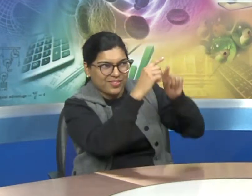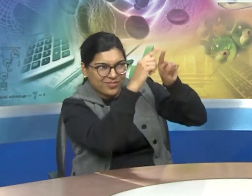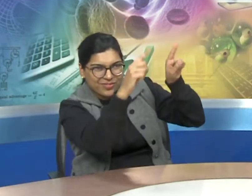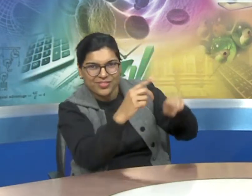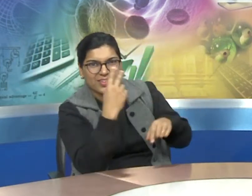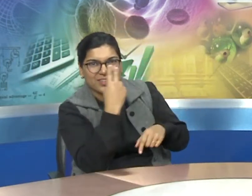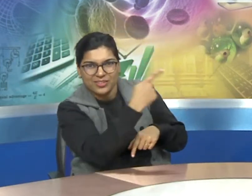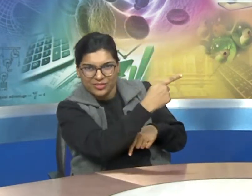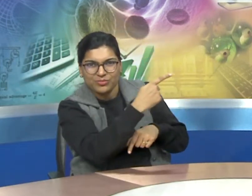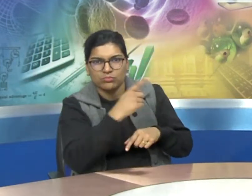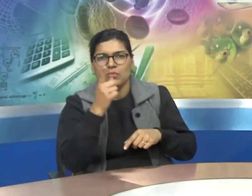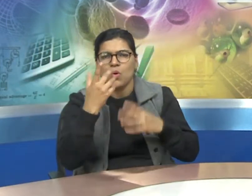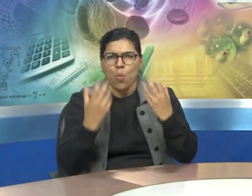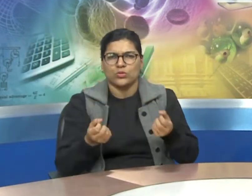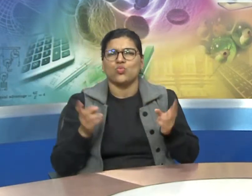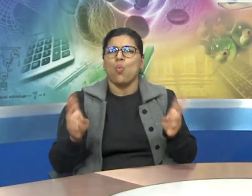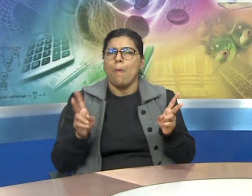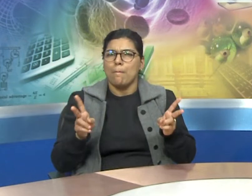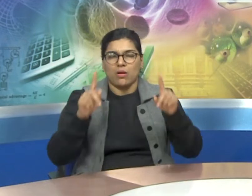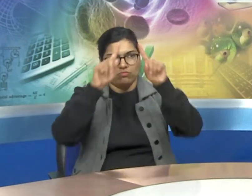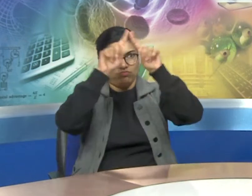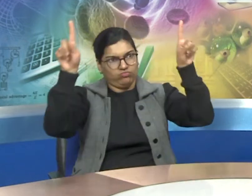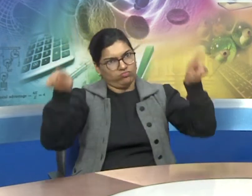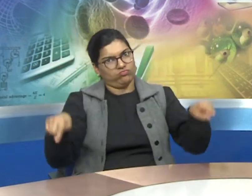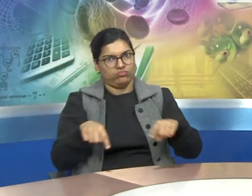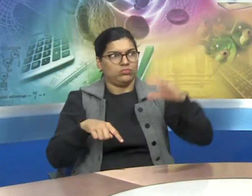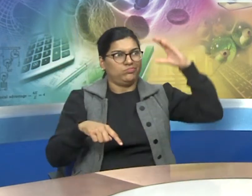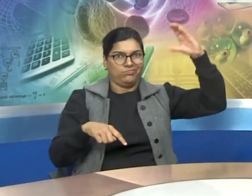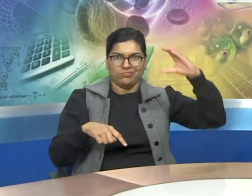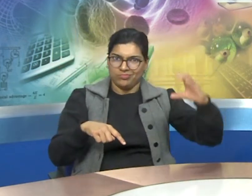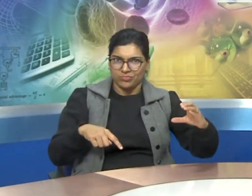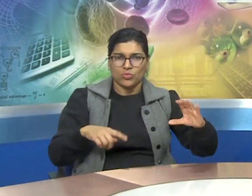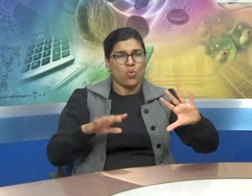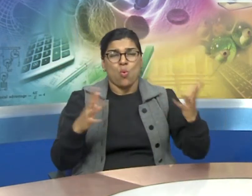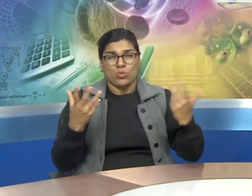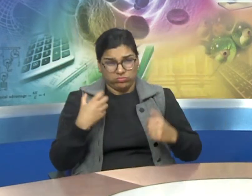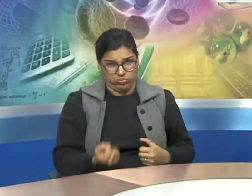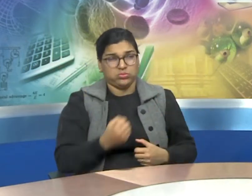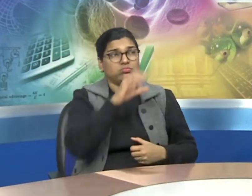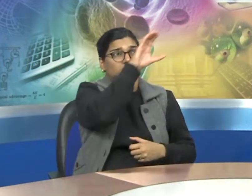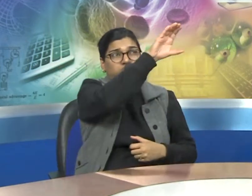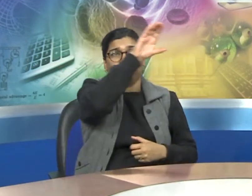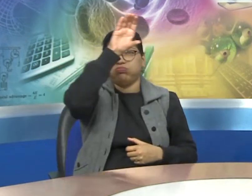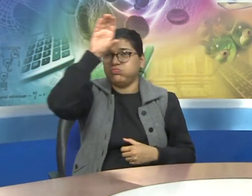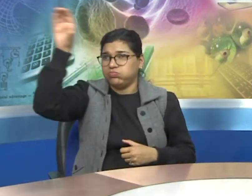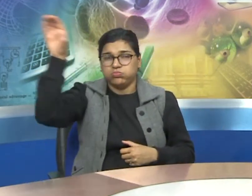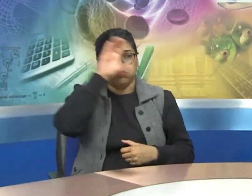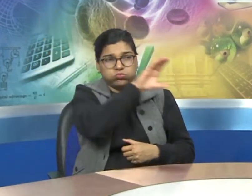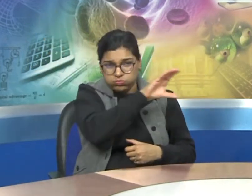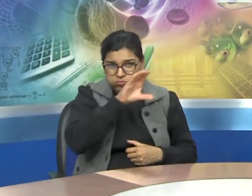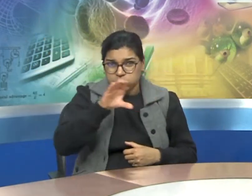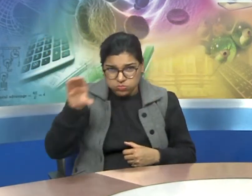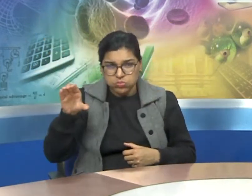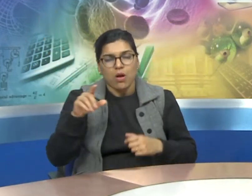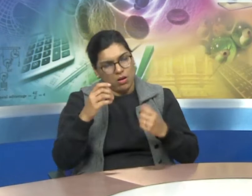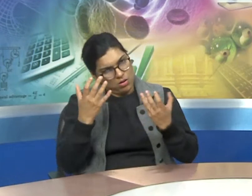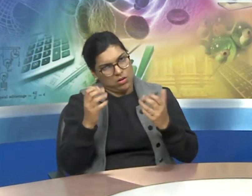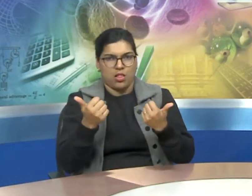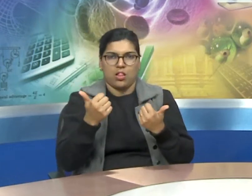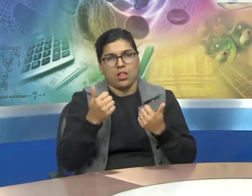Here you can see the smaller icon. In this, the word normal is written. If you want that to be